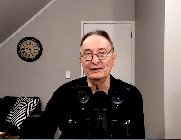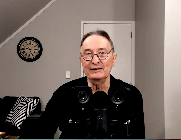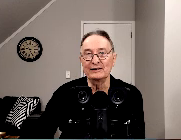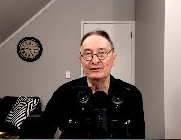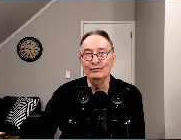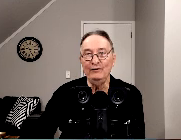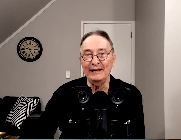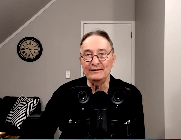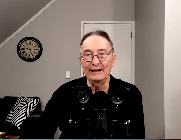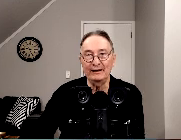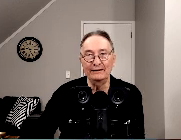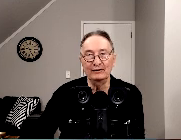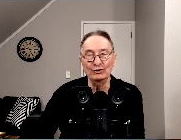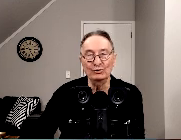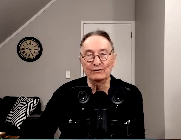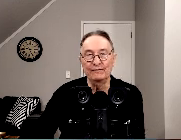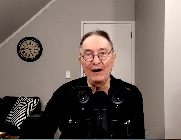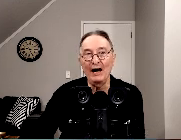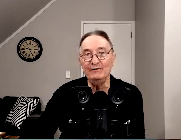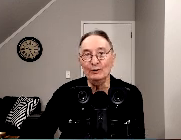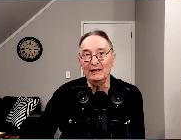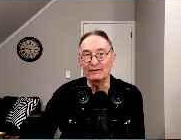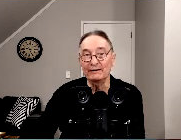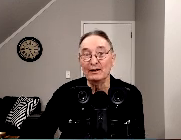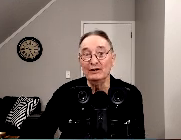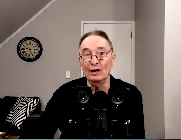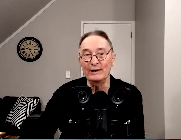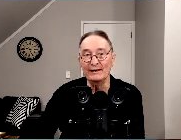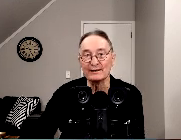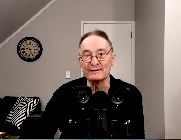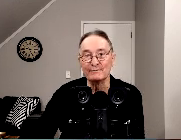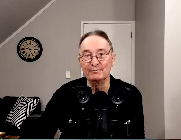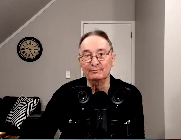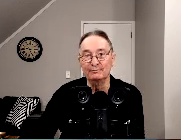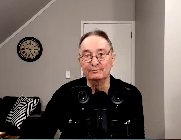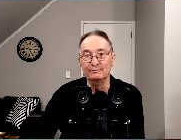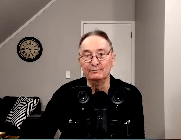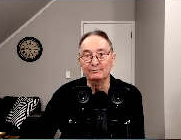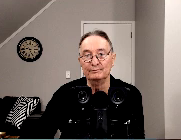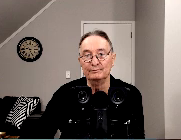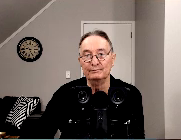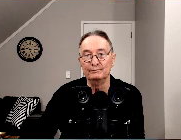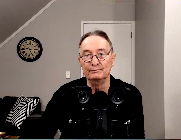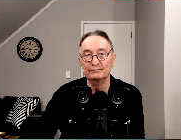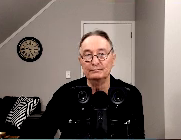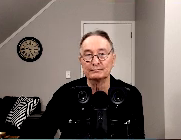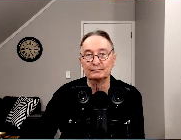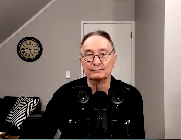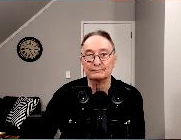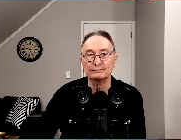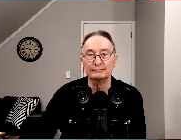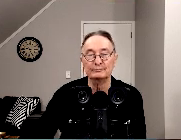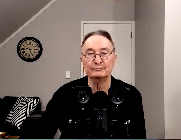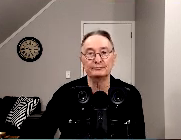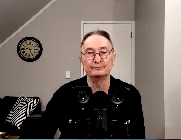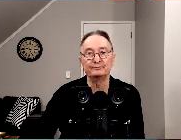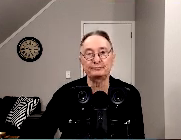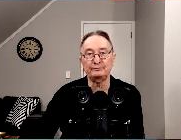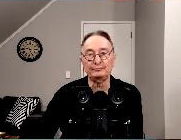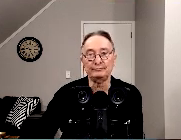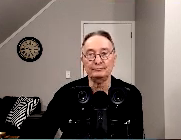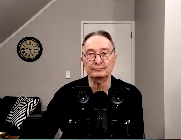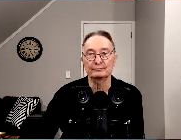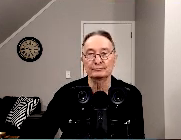And Jacinda is still vaccinating children 5 to 11, knowing this. First at 6 o'clock, a new